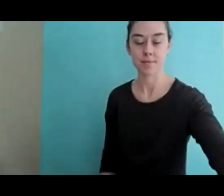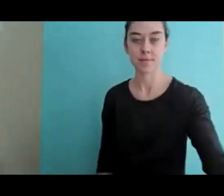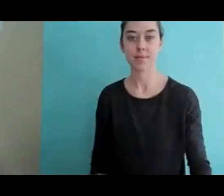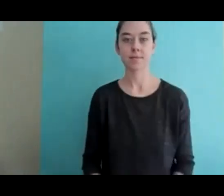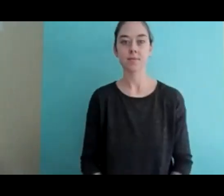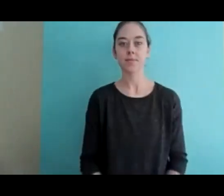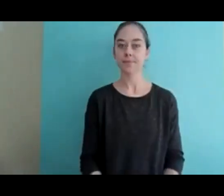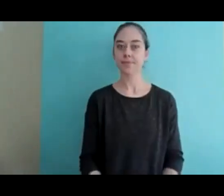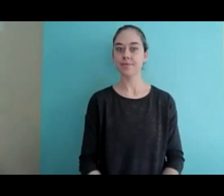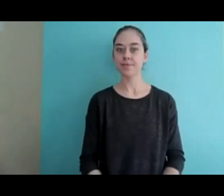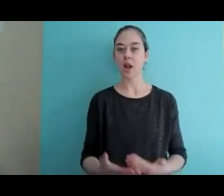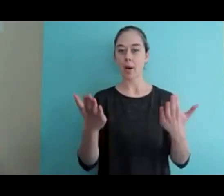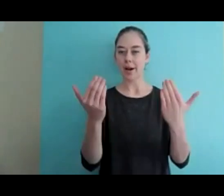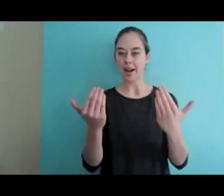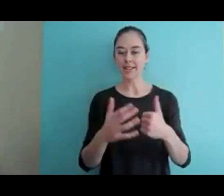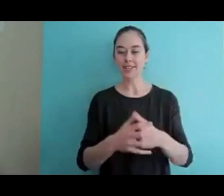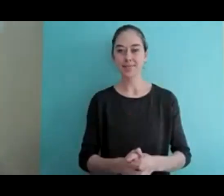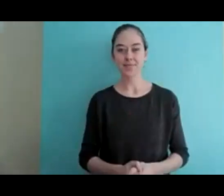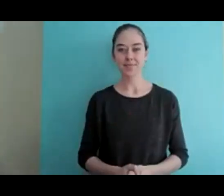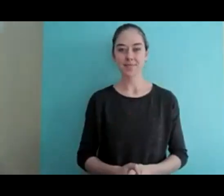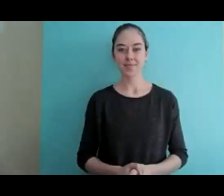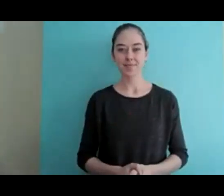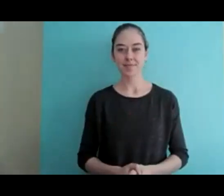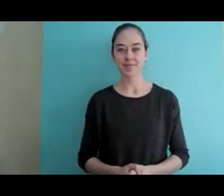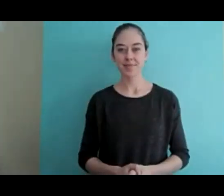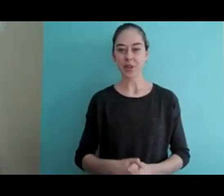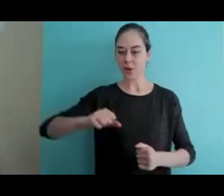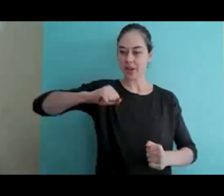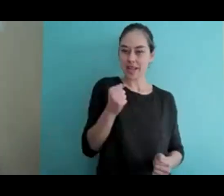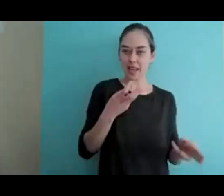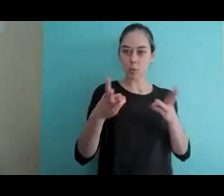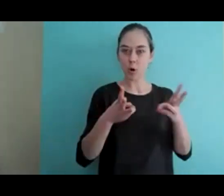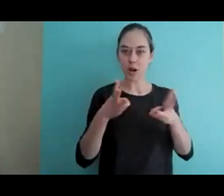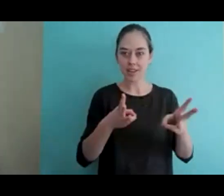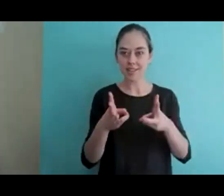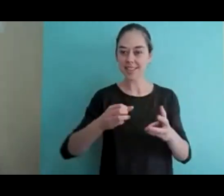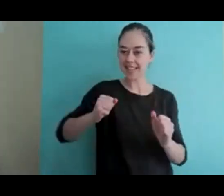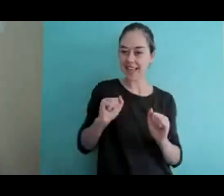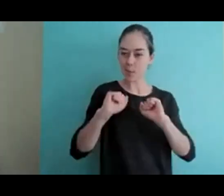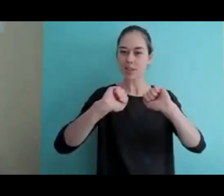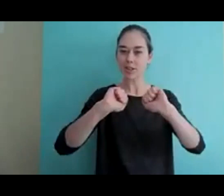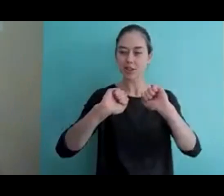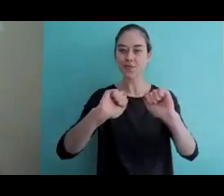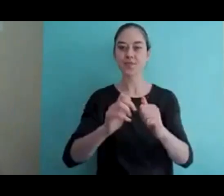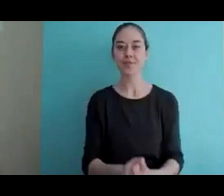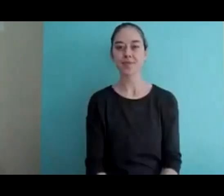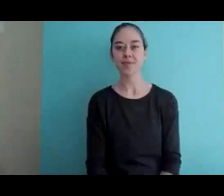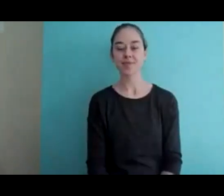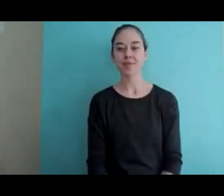That's it, come on. That's it, guys. Keep working. Keep pushing.